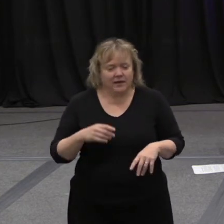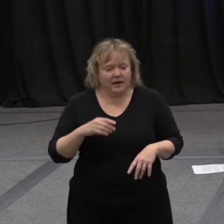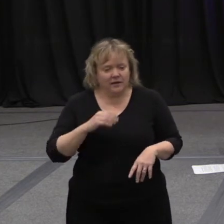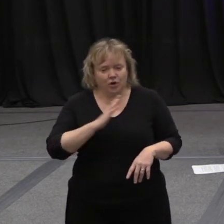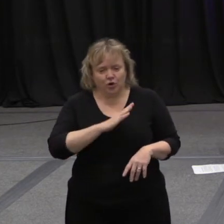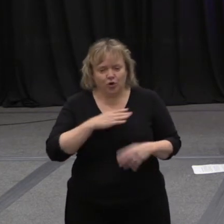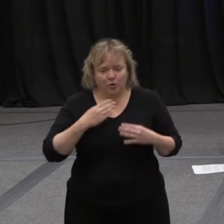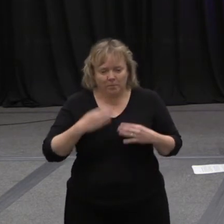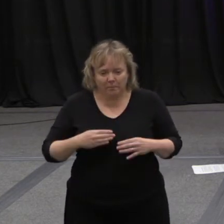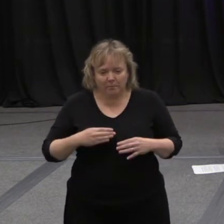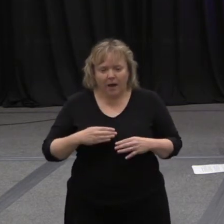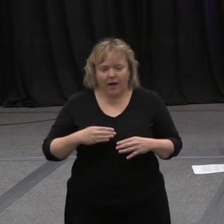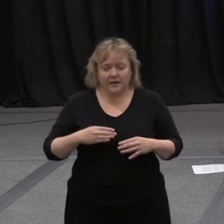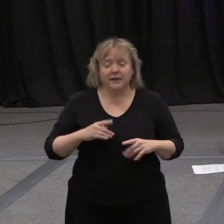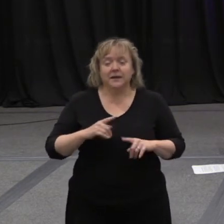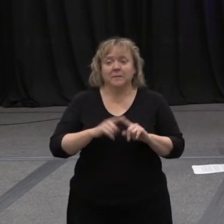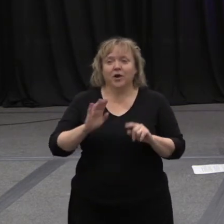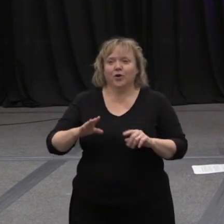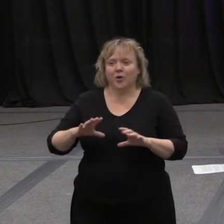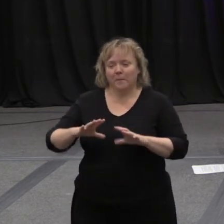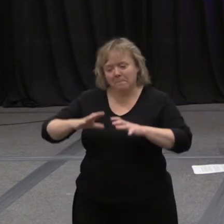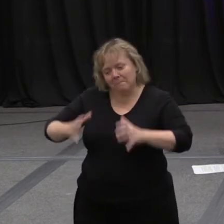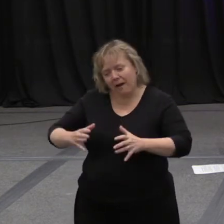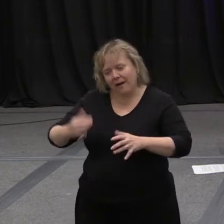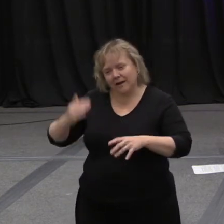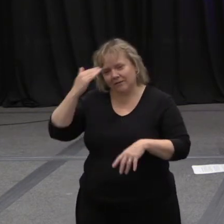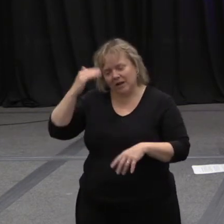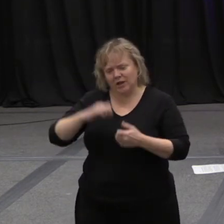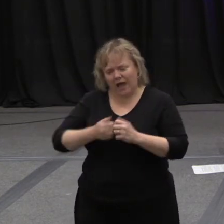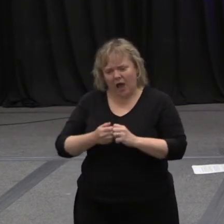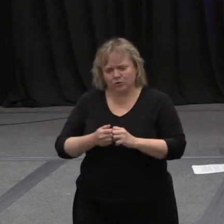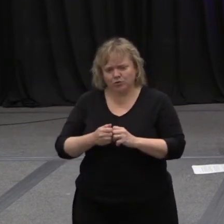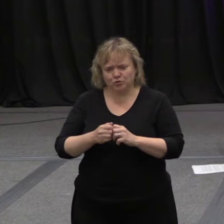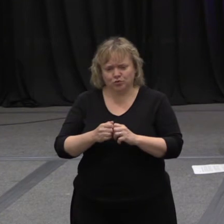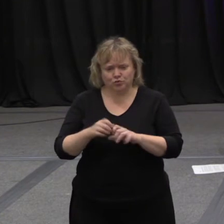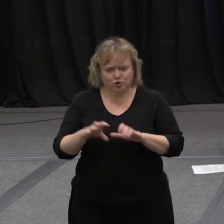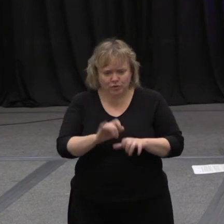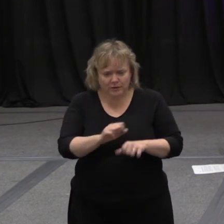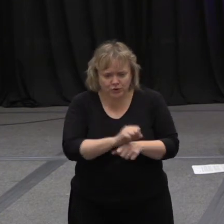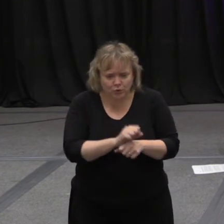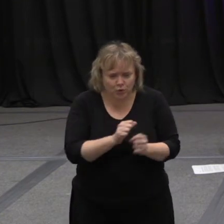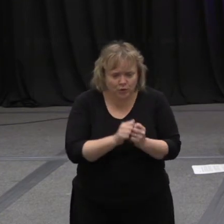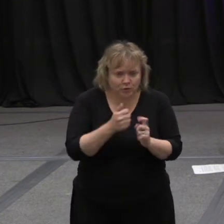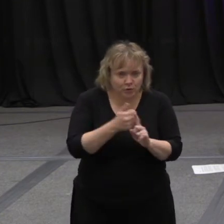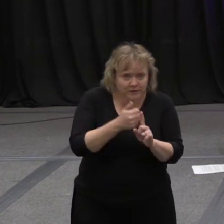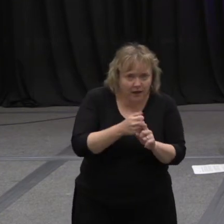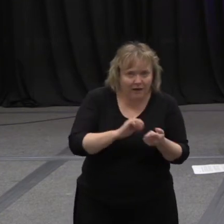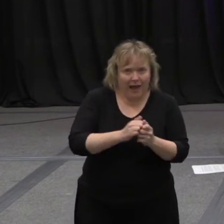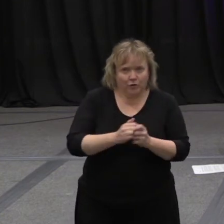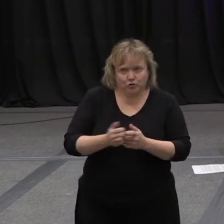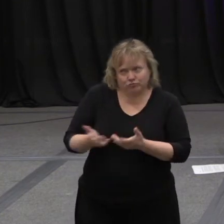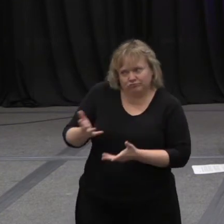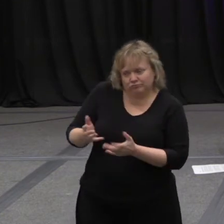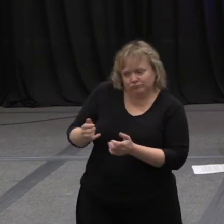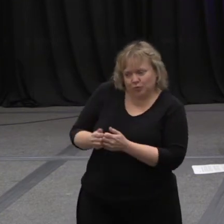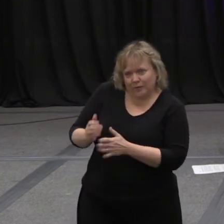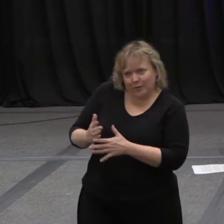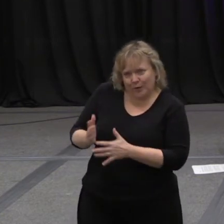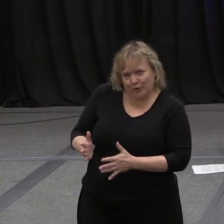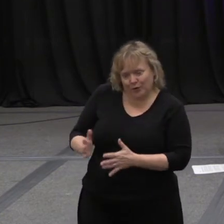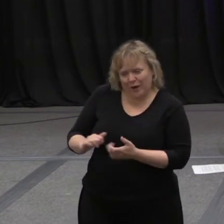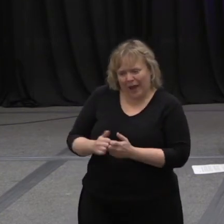her body of knowledge of how to do this work with yourself, how to do this work with your partners, how to be comfortable in your own skin.